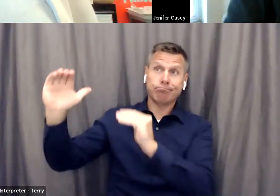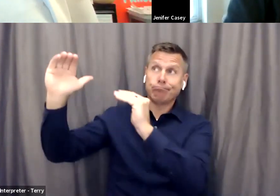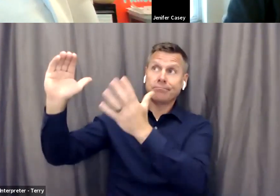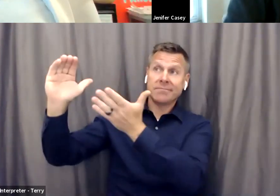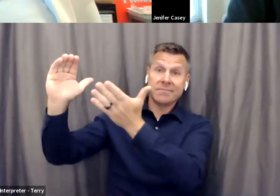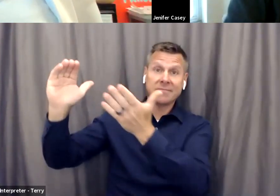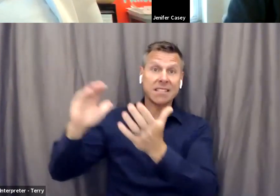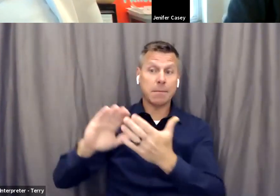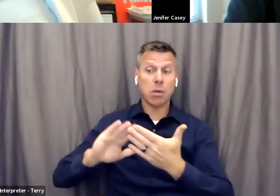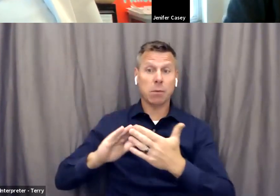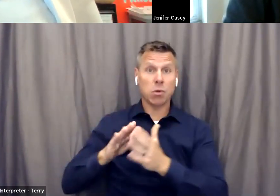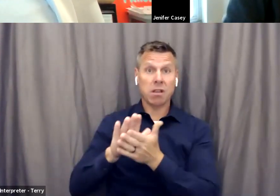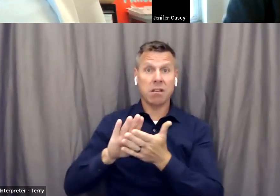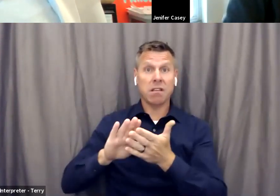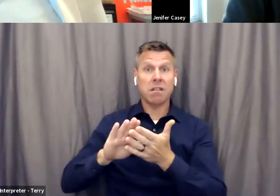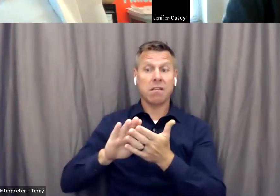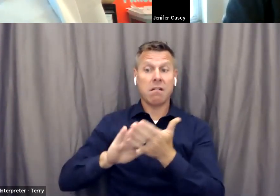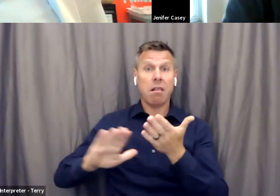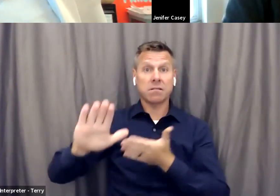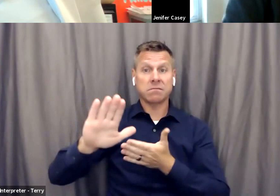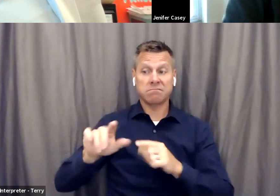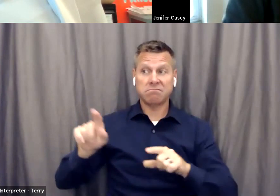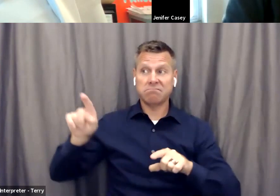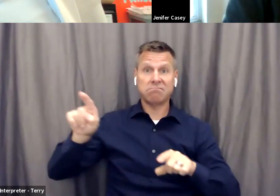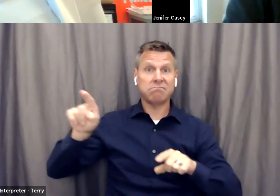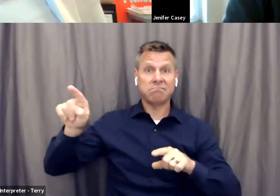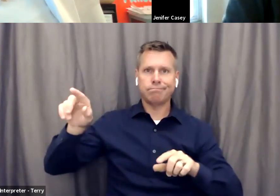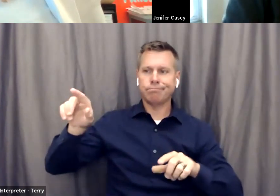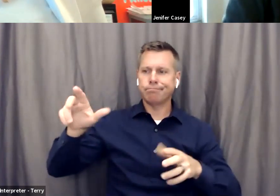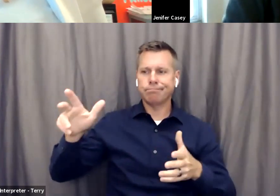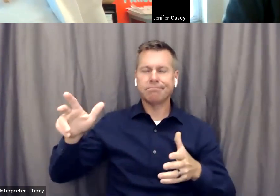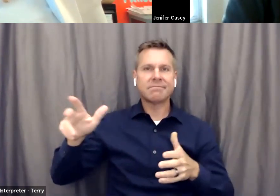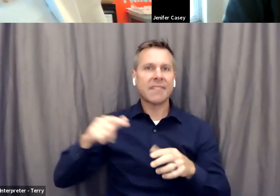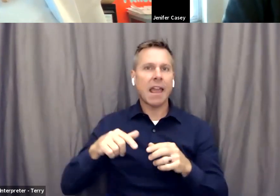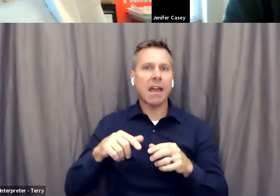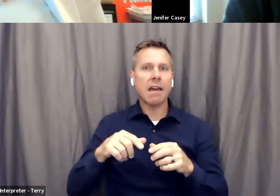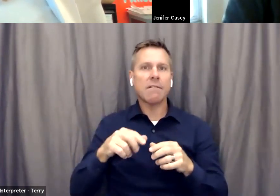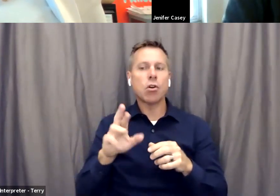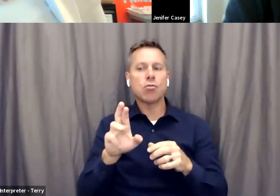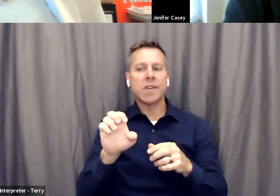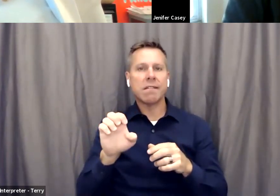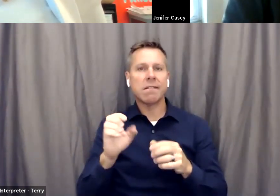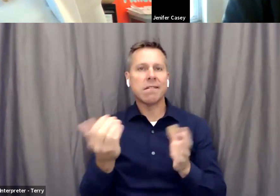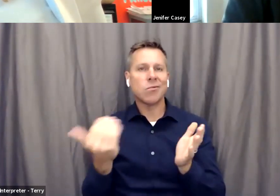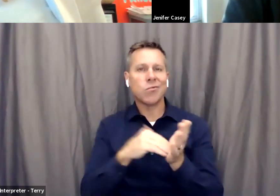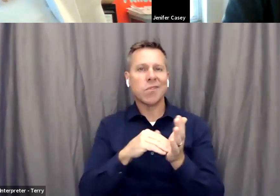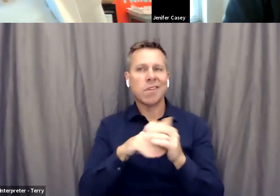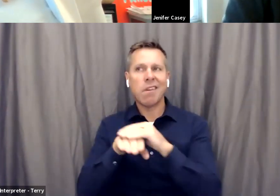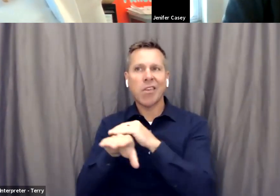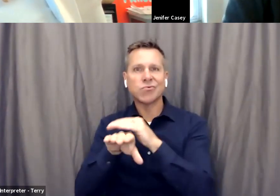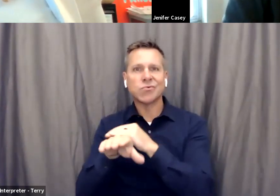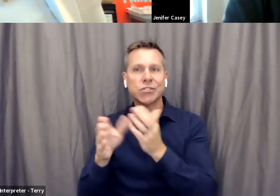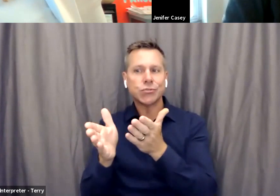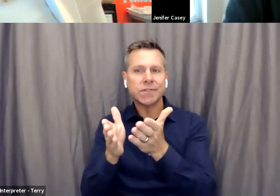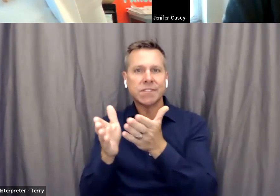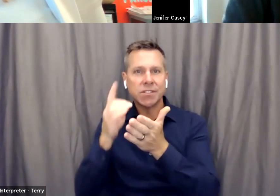at the community college level. There are reentry services for